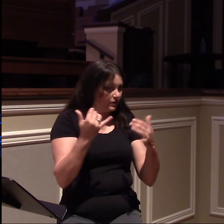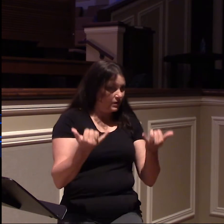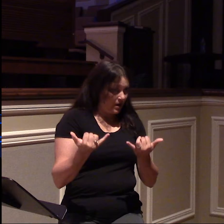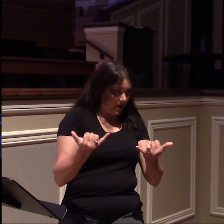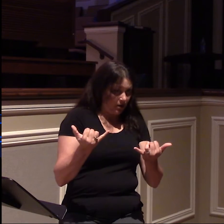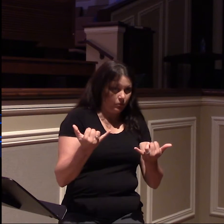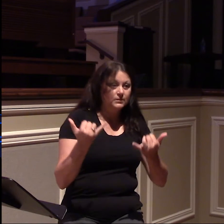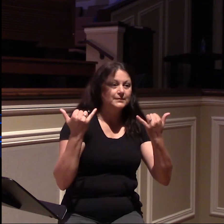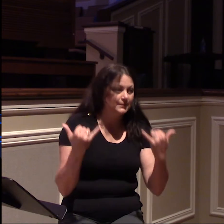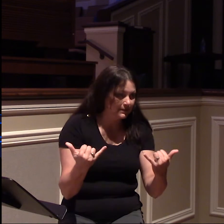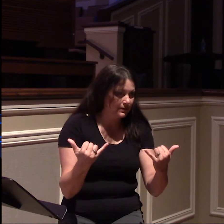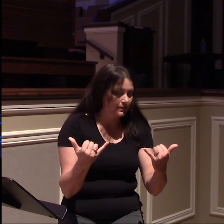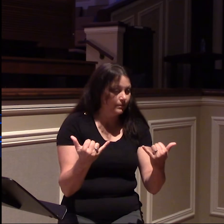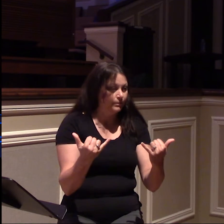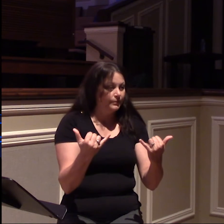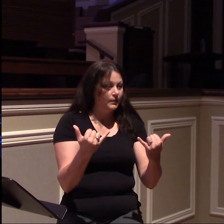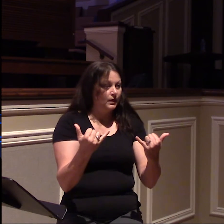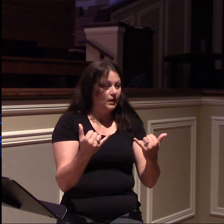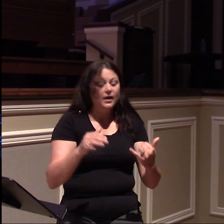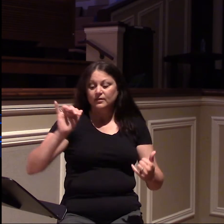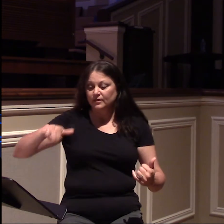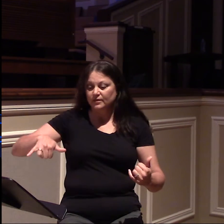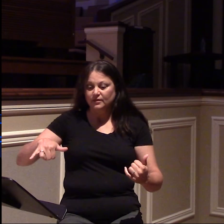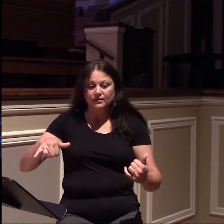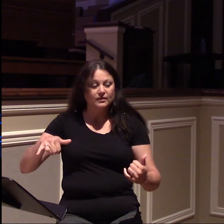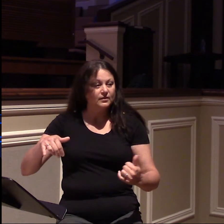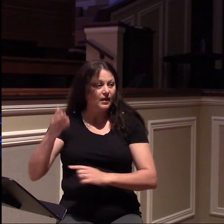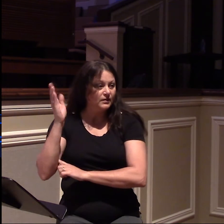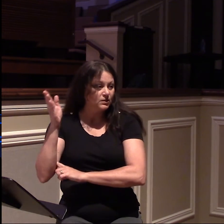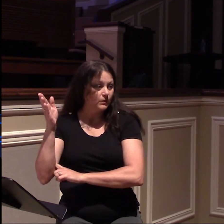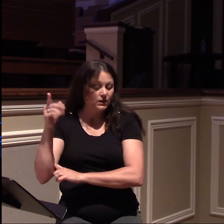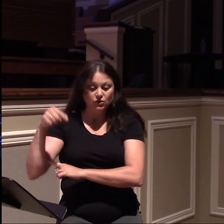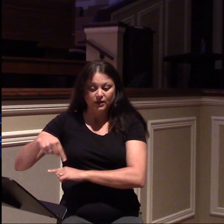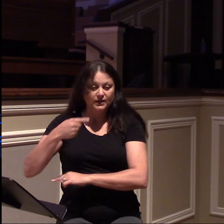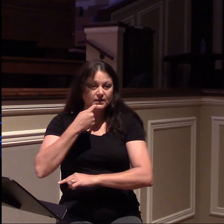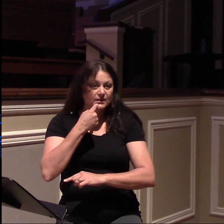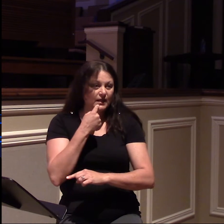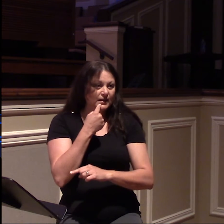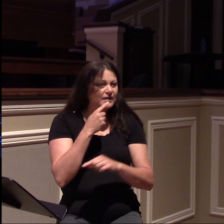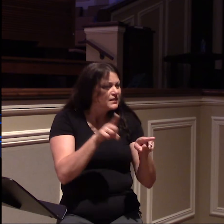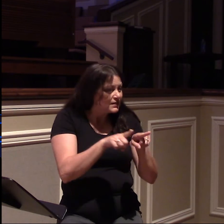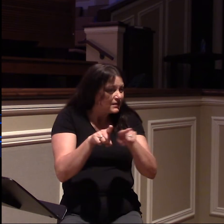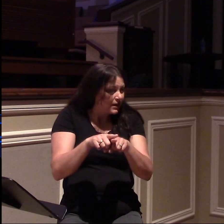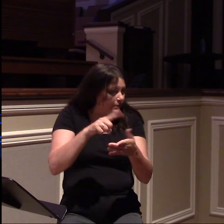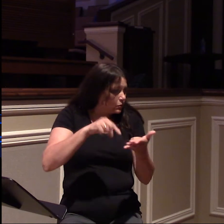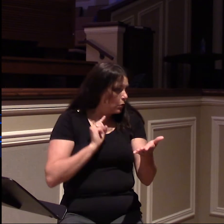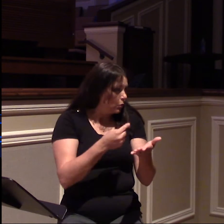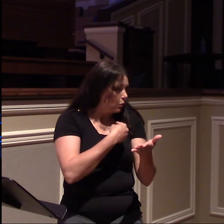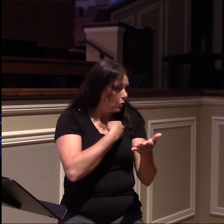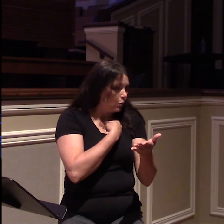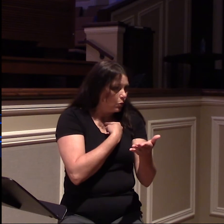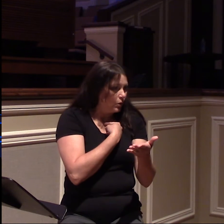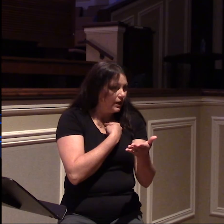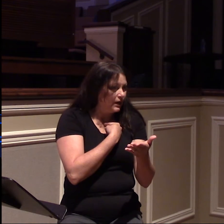this speech of Churchill's points towards the same sort of crossroads at which we find ourselves